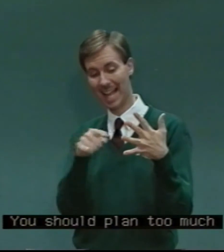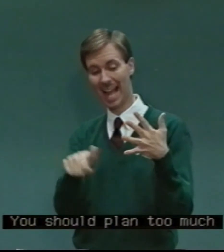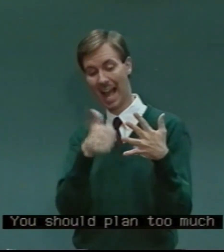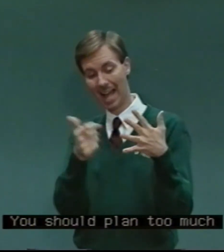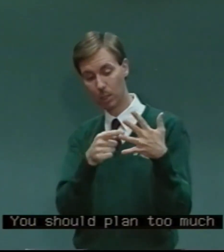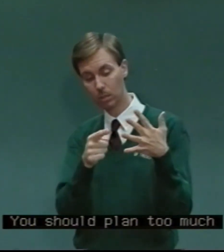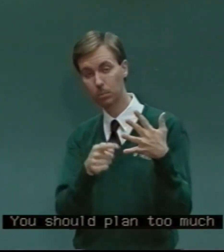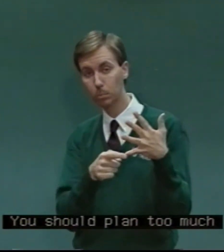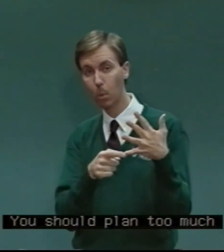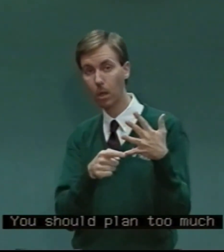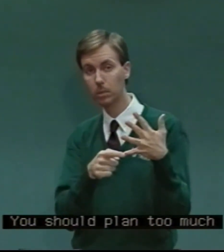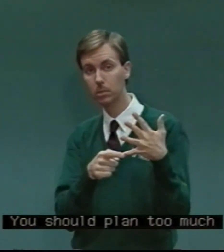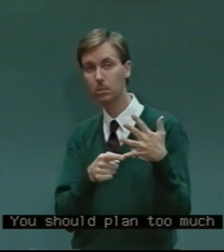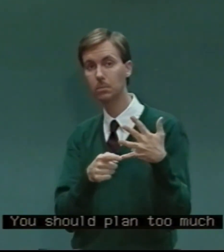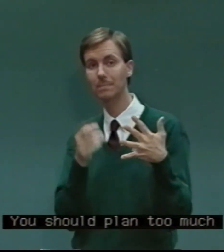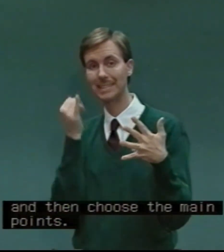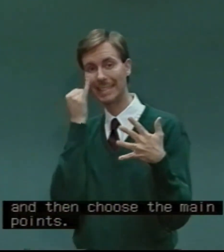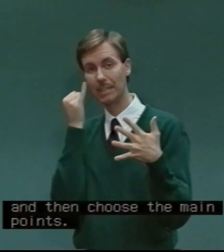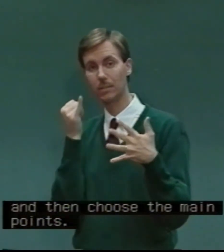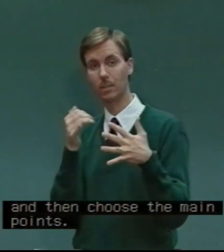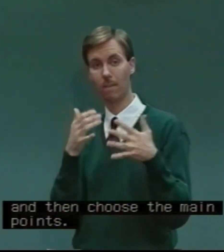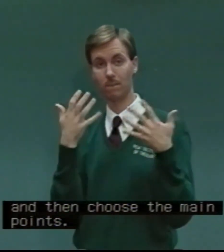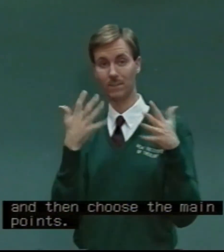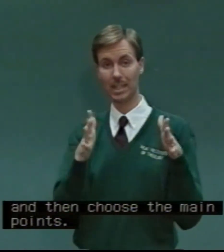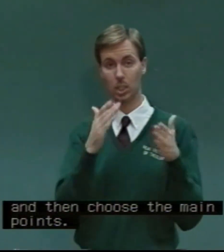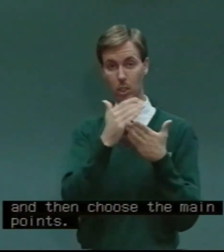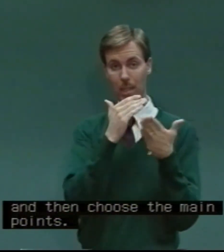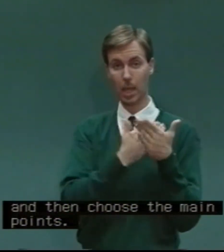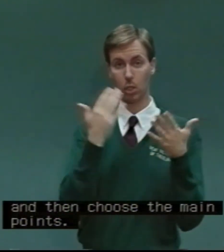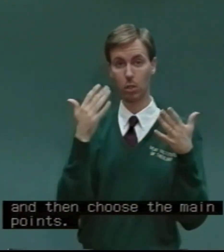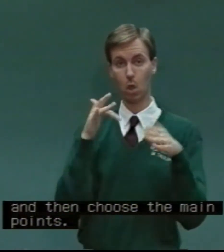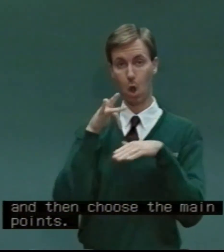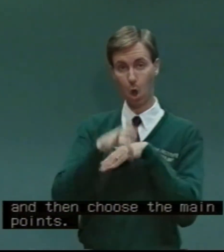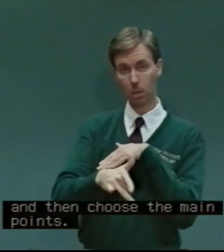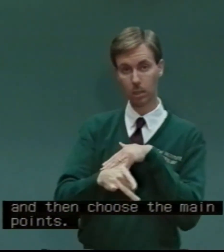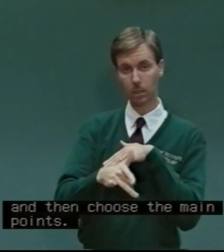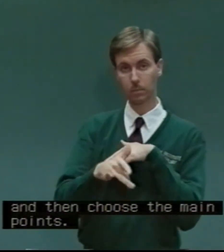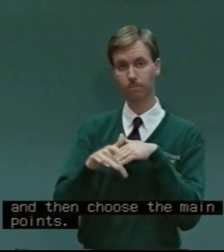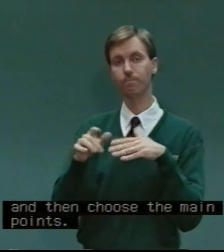You should plan too much, and then choose the main points.